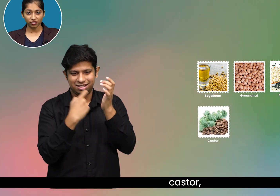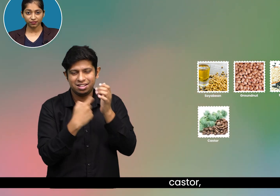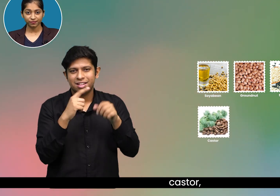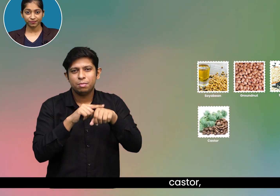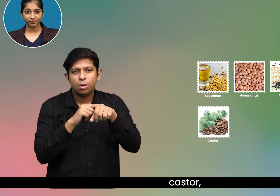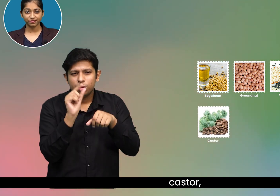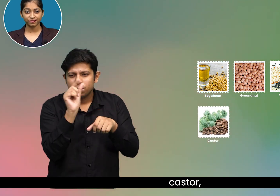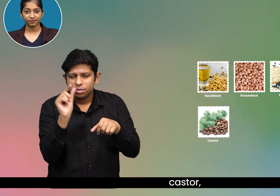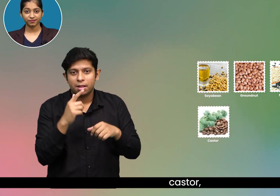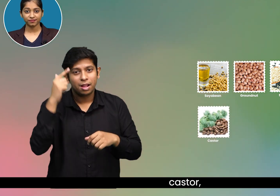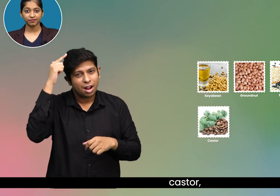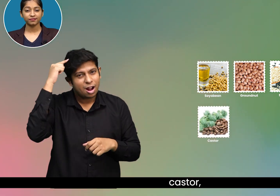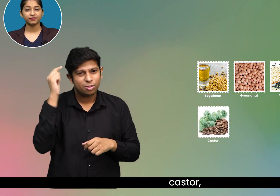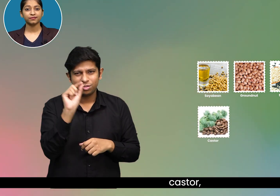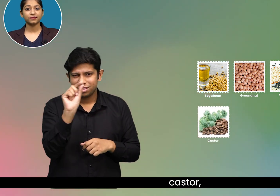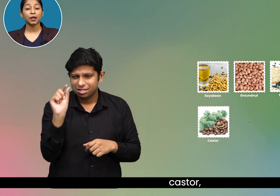castor,